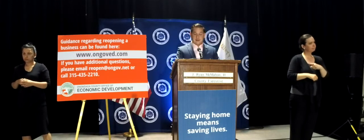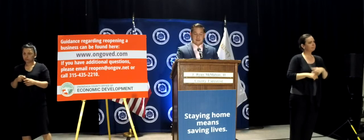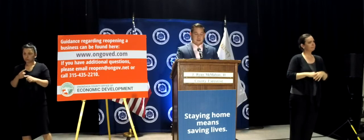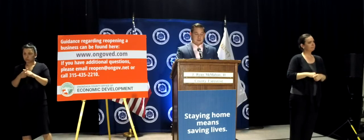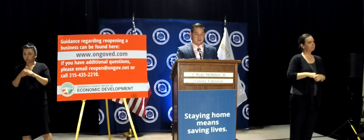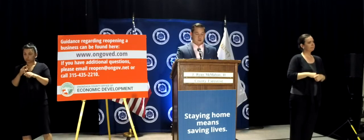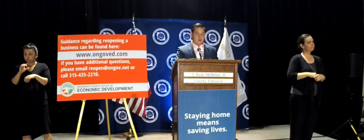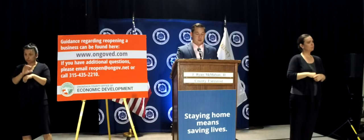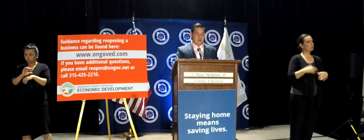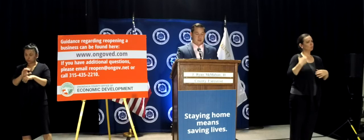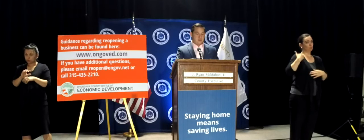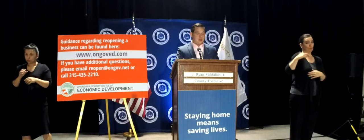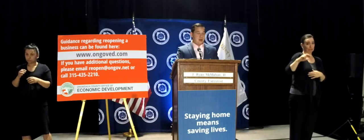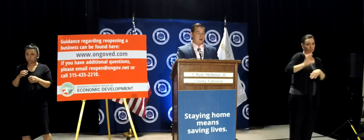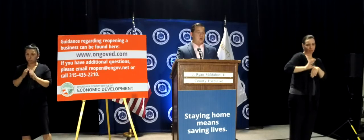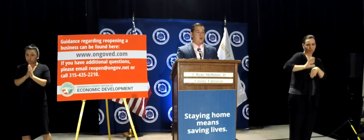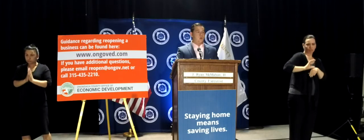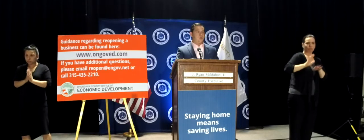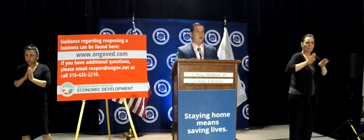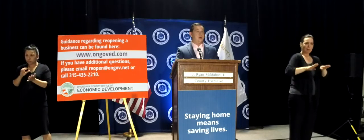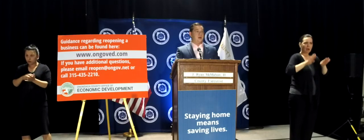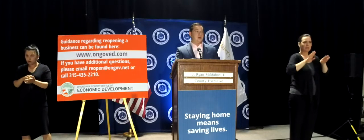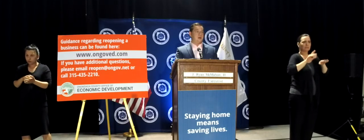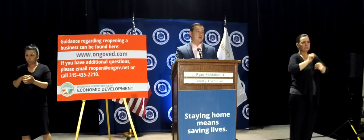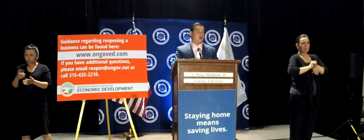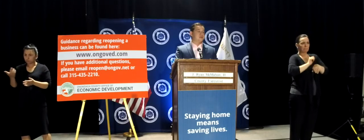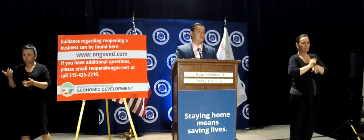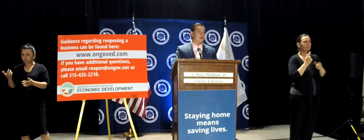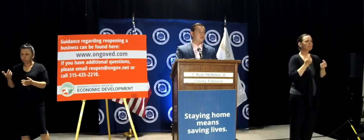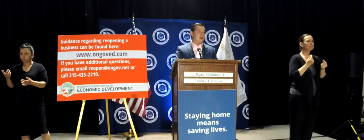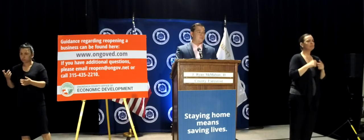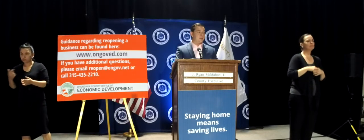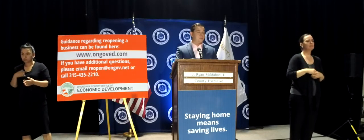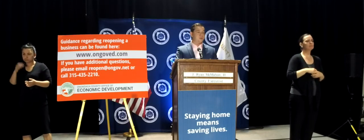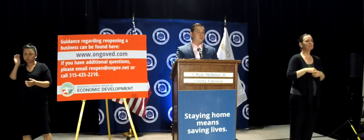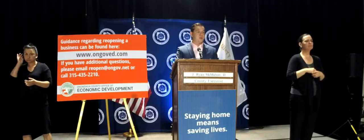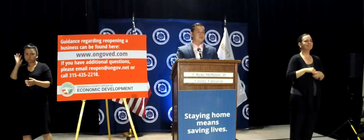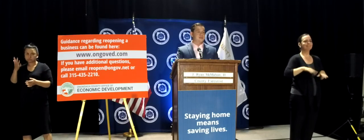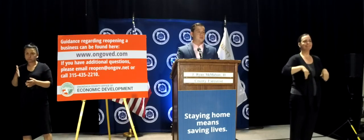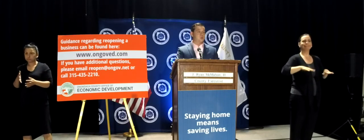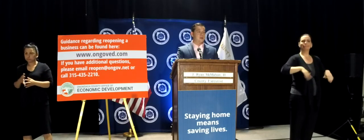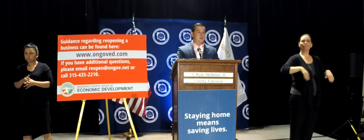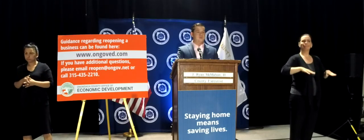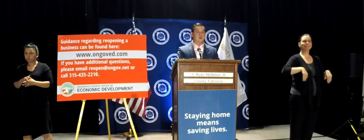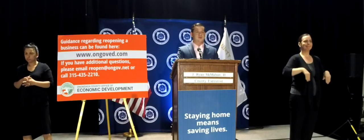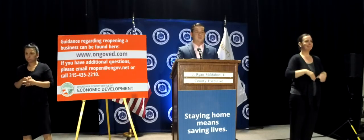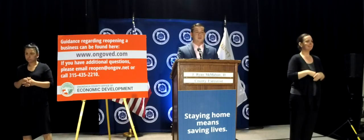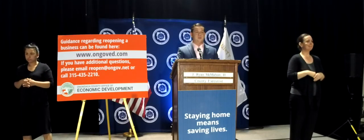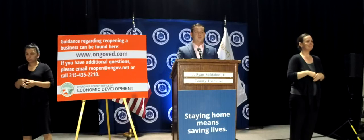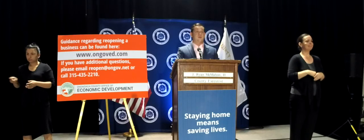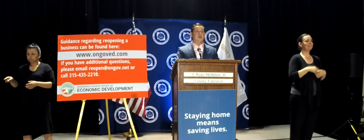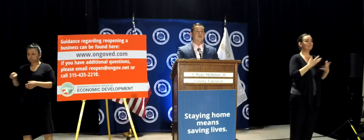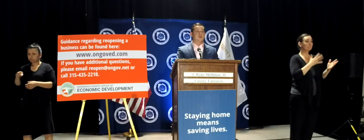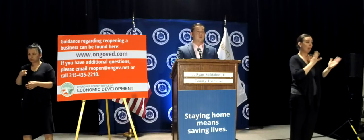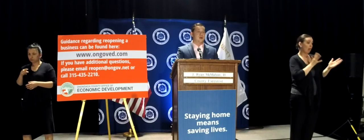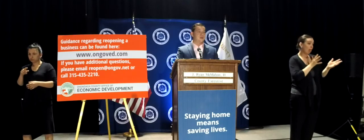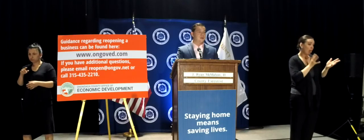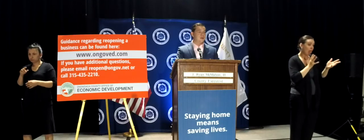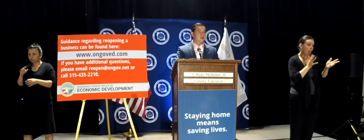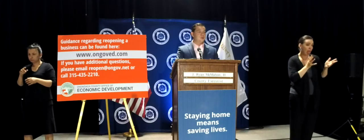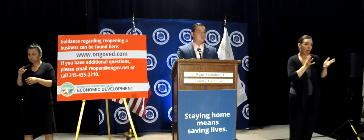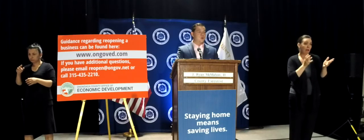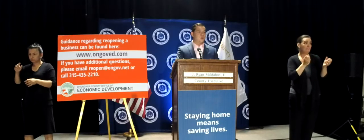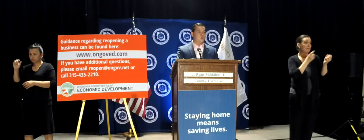yet. Certainly, I know and talked to many of them that believe the president is right. I've talked to some of them that believe the governor is